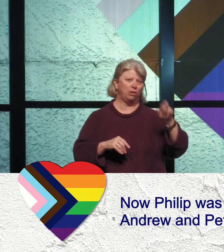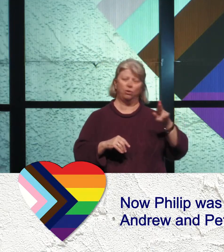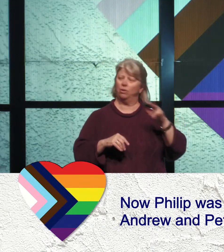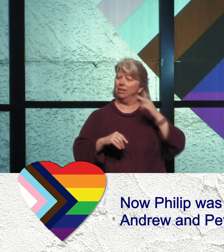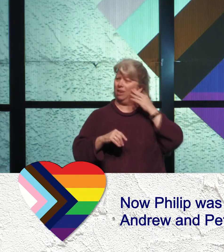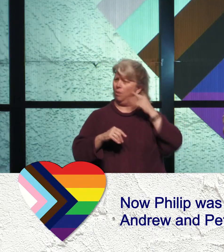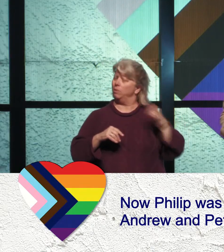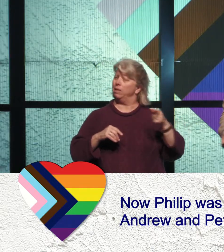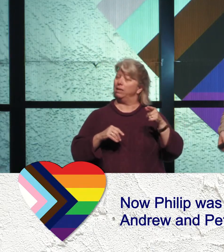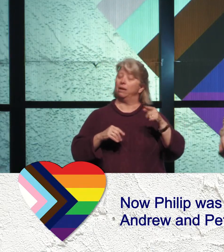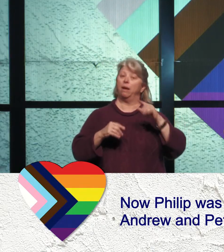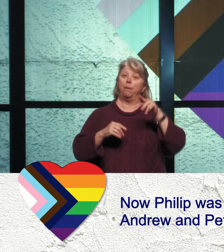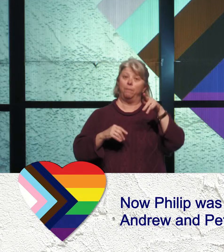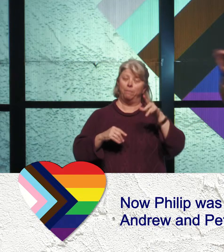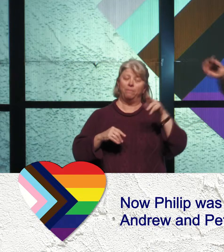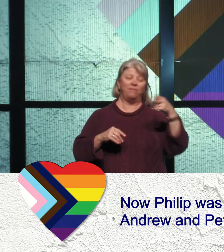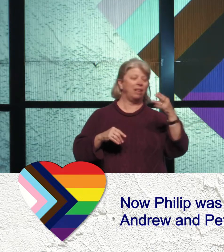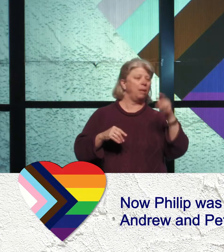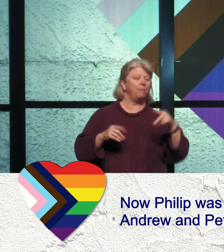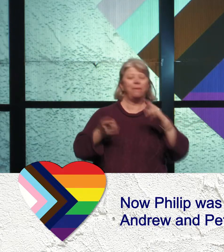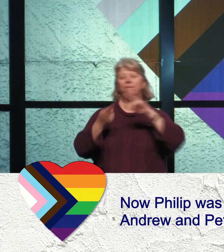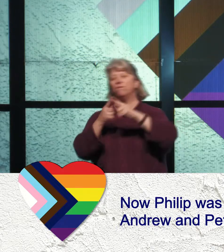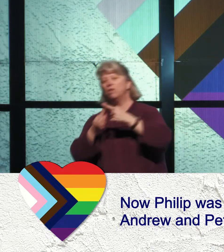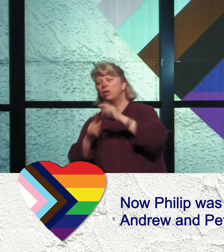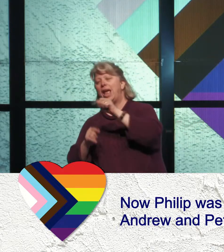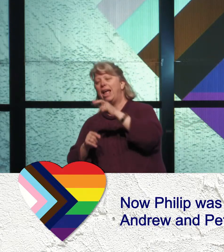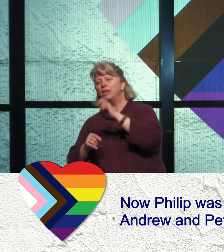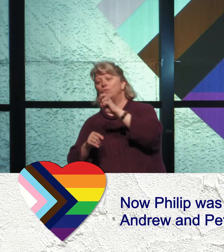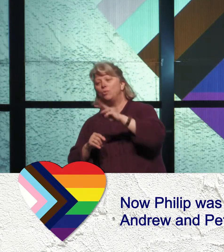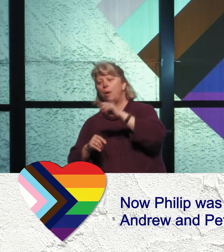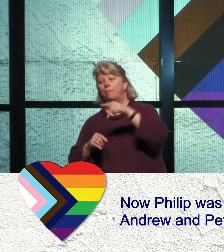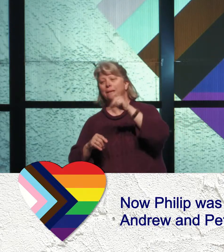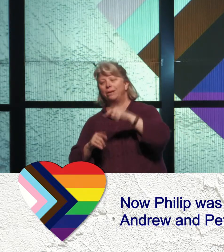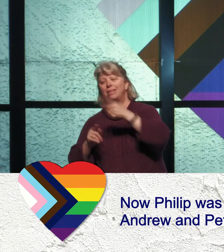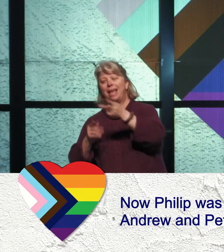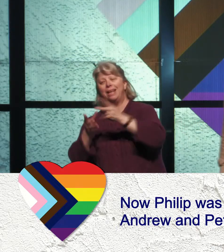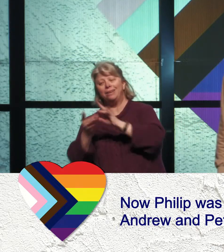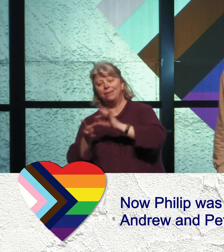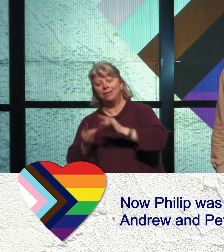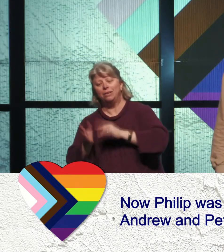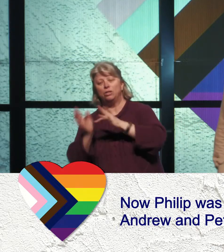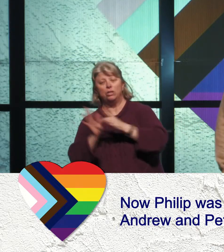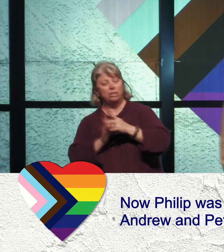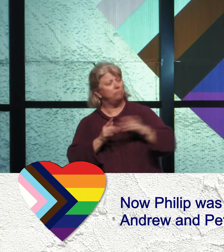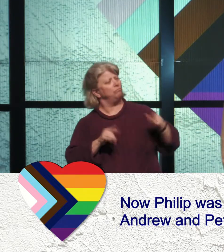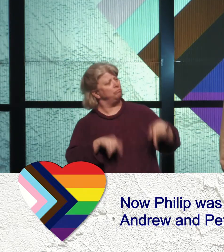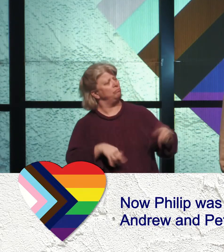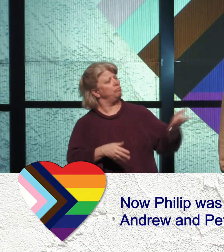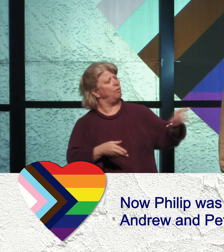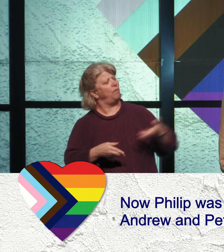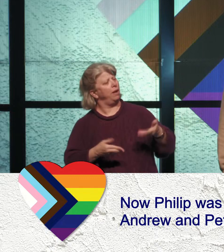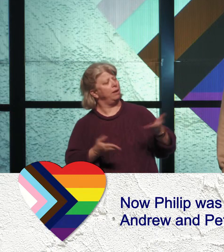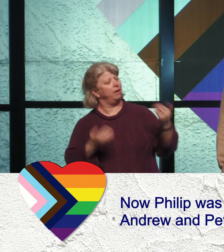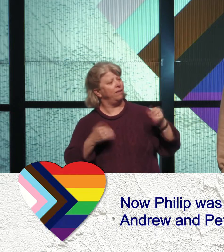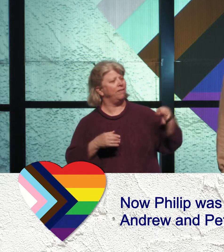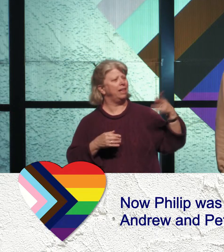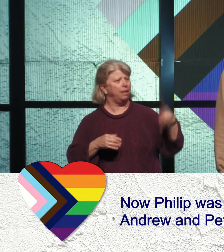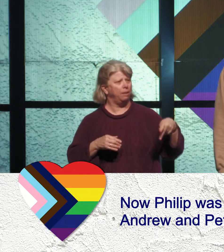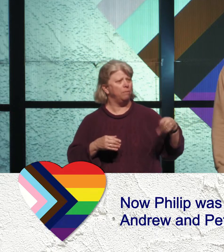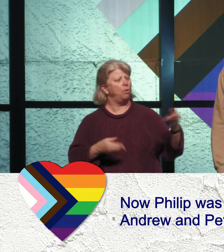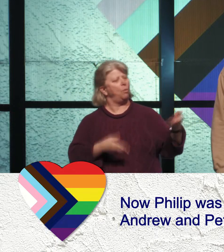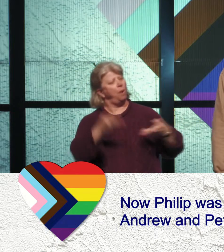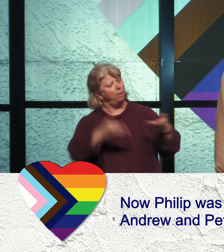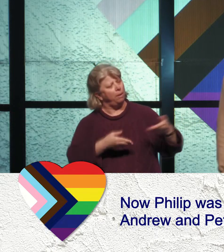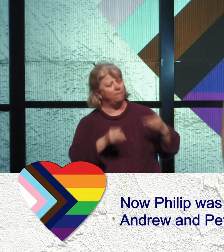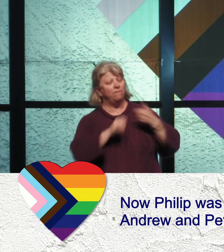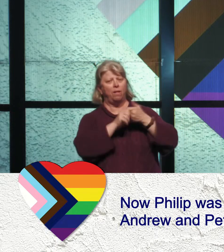is, like, Philip was a friend of Andrew and Peter. Andrew and Peter probably talked about Jesus. Jesus says, "Philip, you're invited. You're welcome to the table.